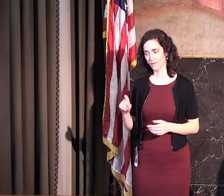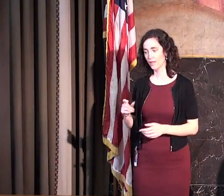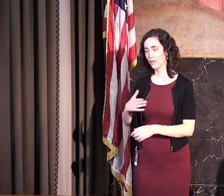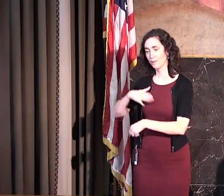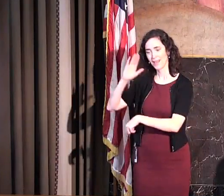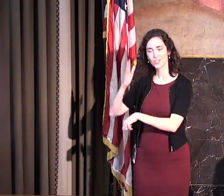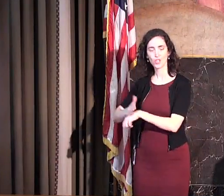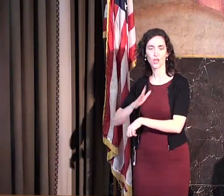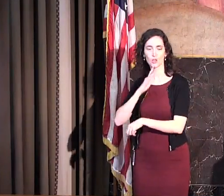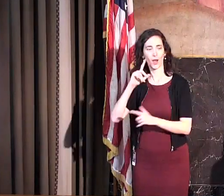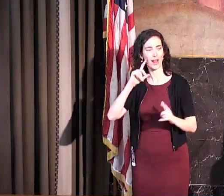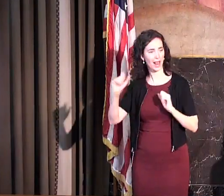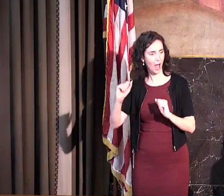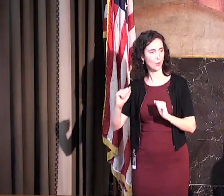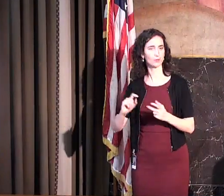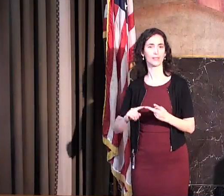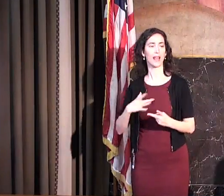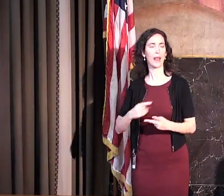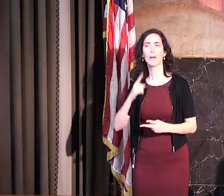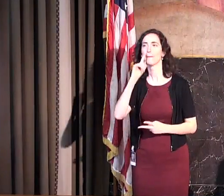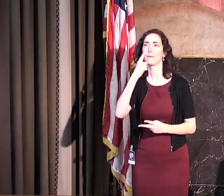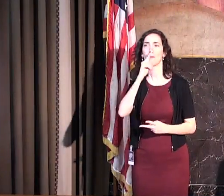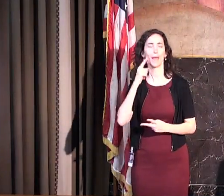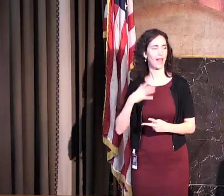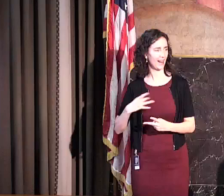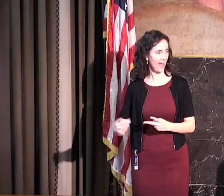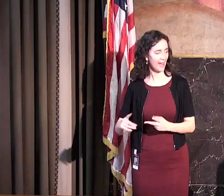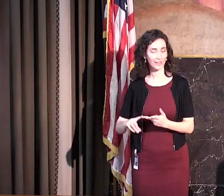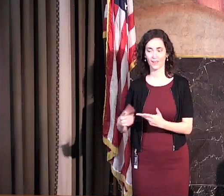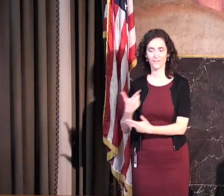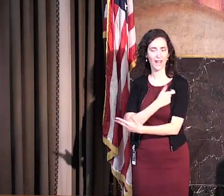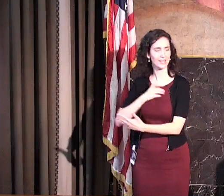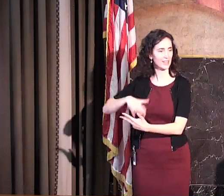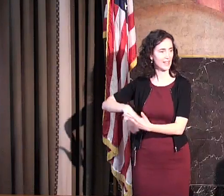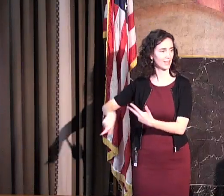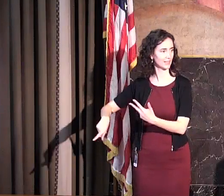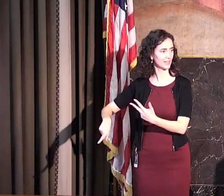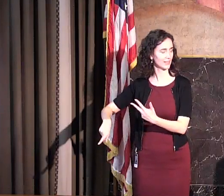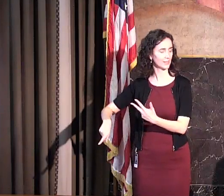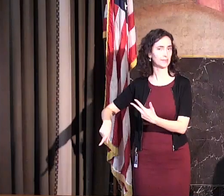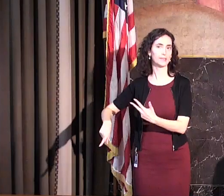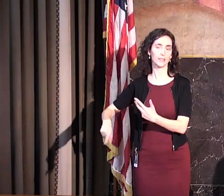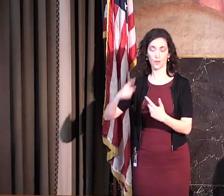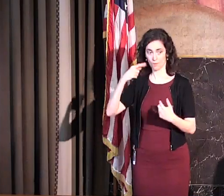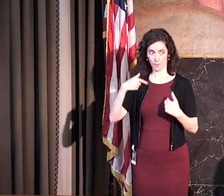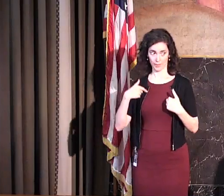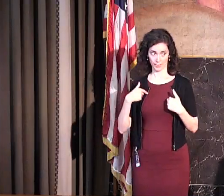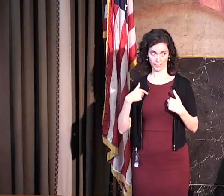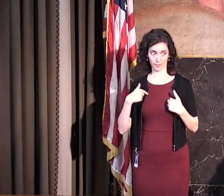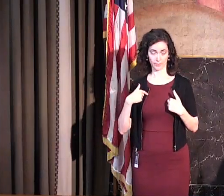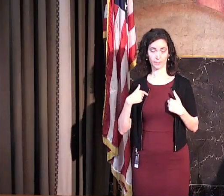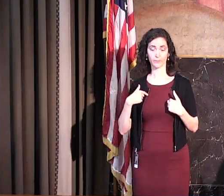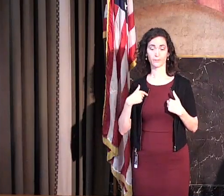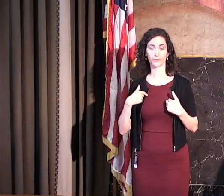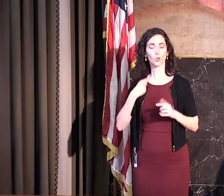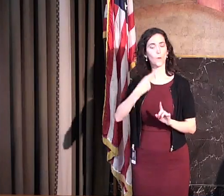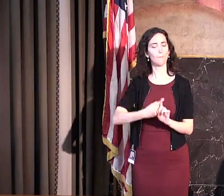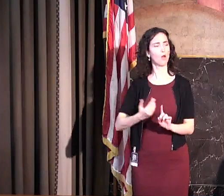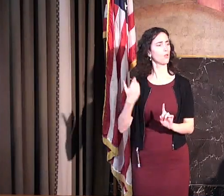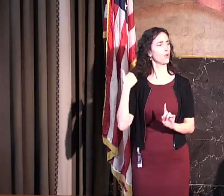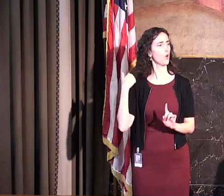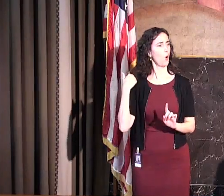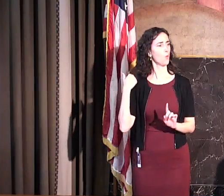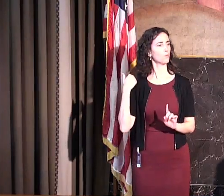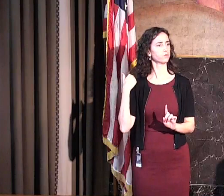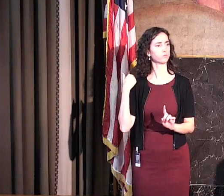talker. He likes to pick his nose, right? And he's not vaccinated. And so for me, a month ago,